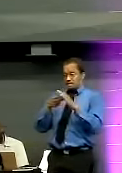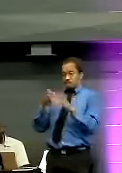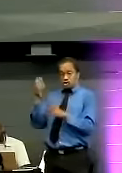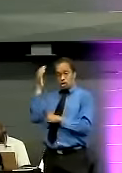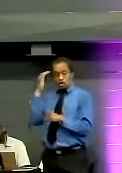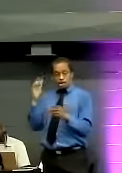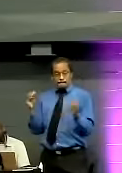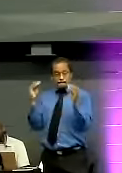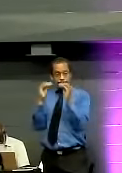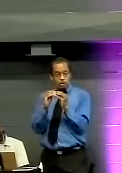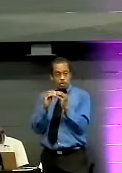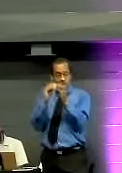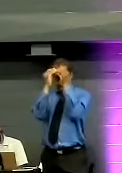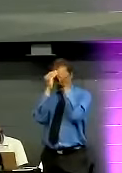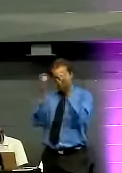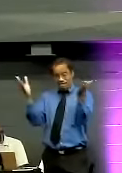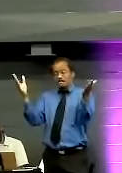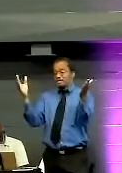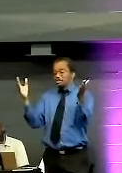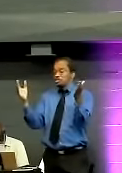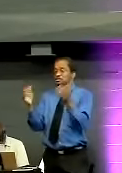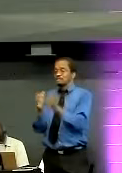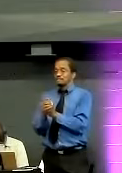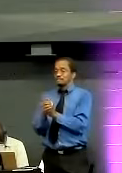about salvation, or you want to give your life to Christ.